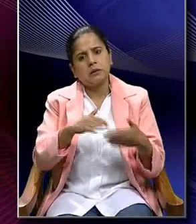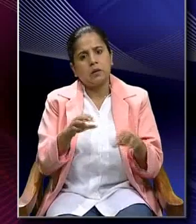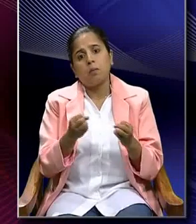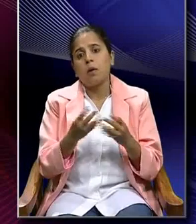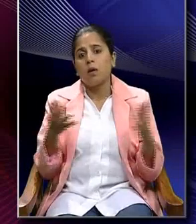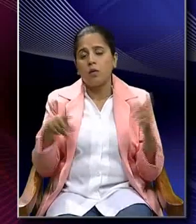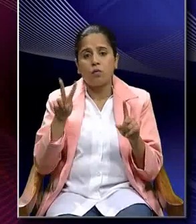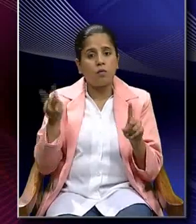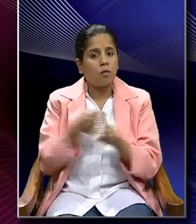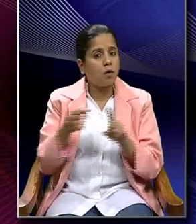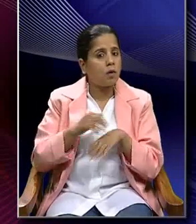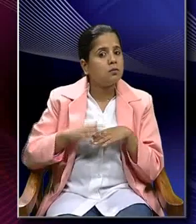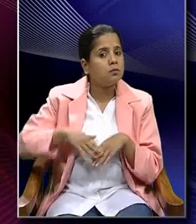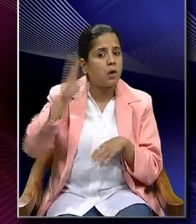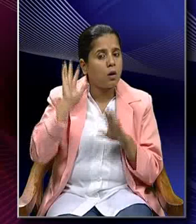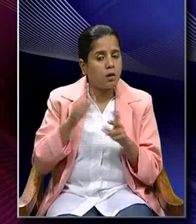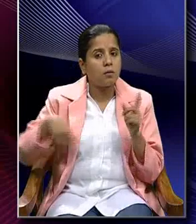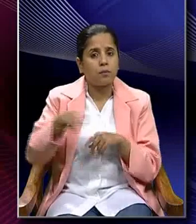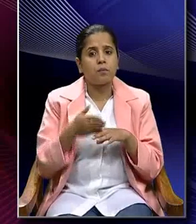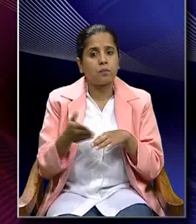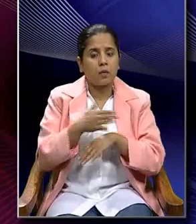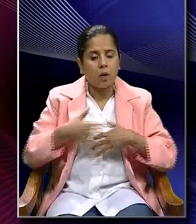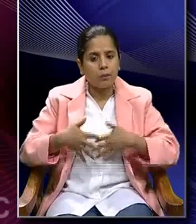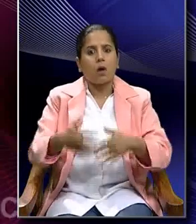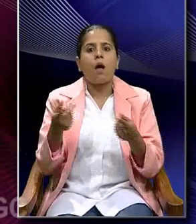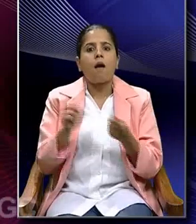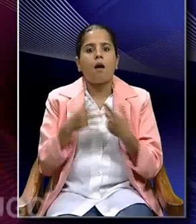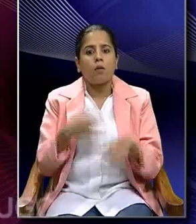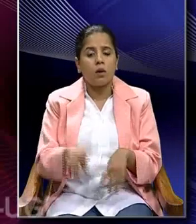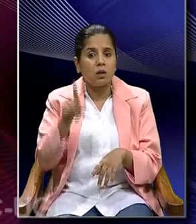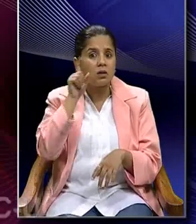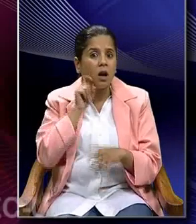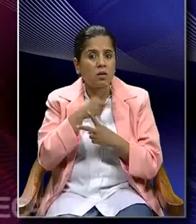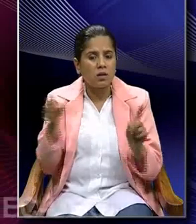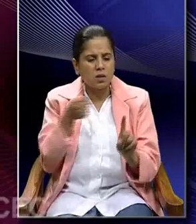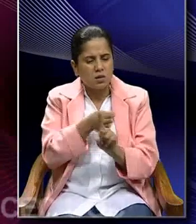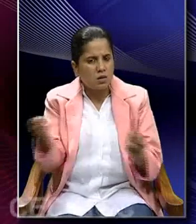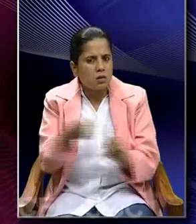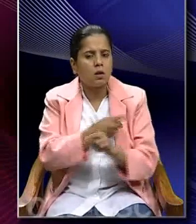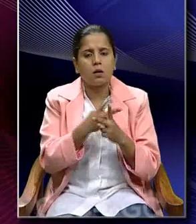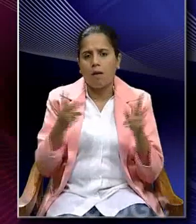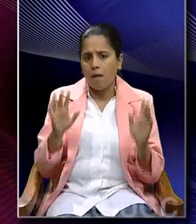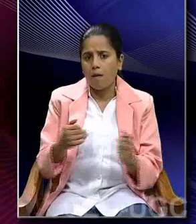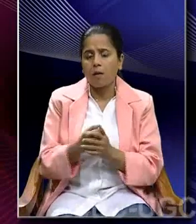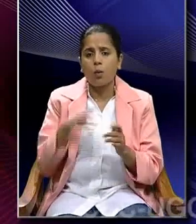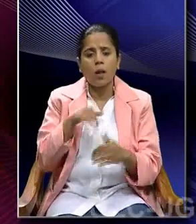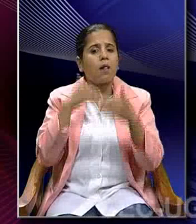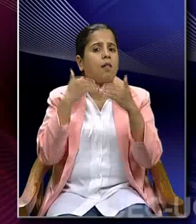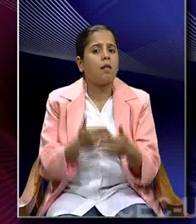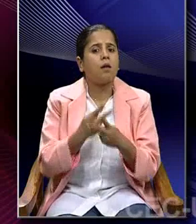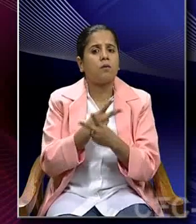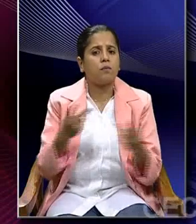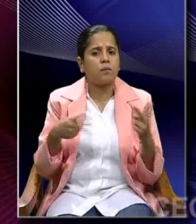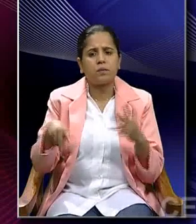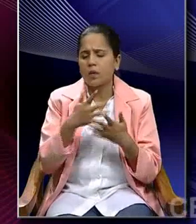increase in violence, increase of early pregnancy, sexual exploitation, as well as limited or